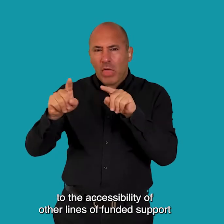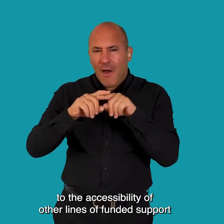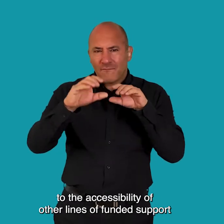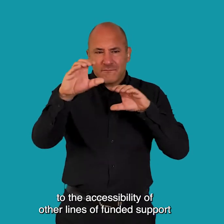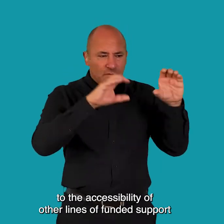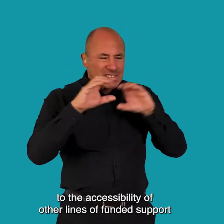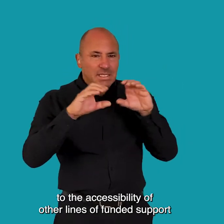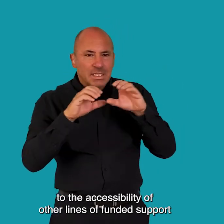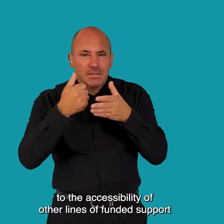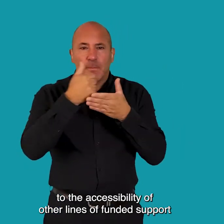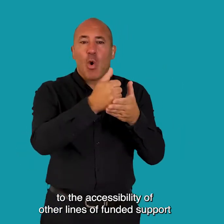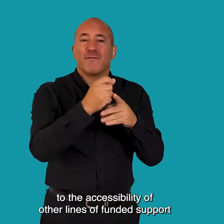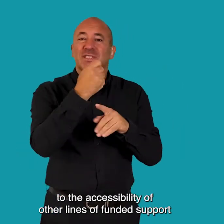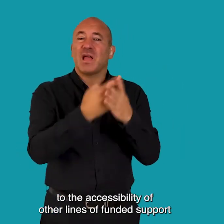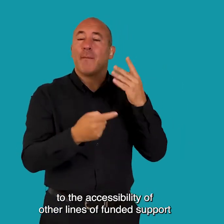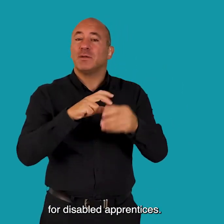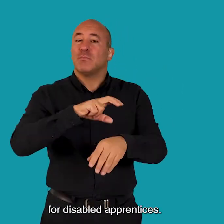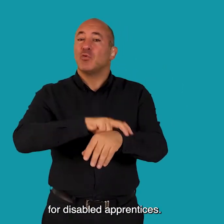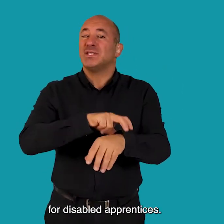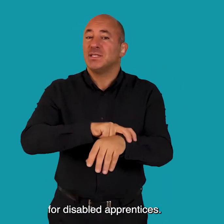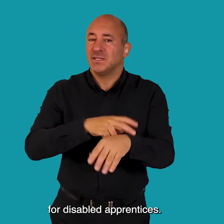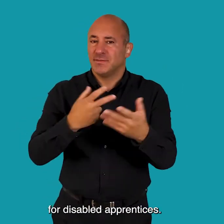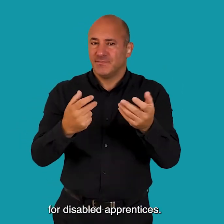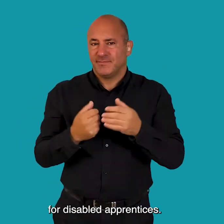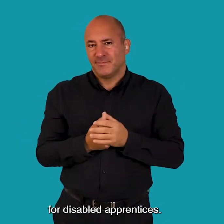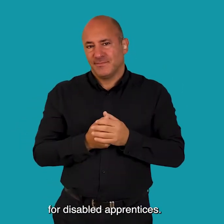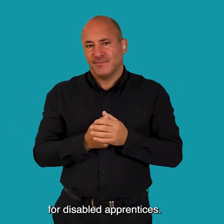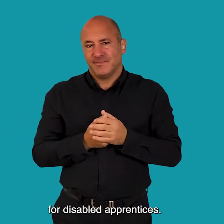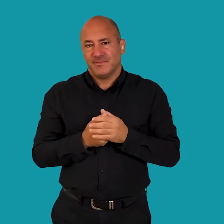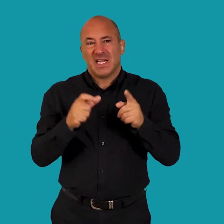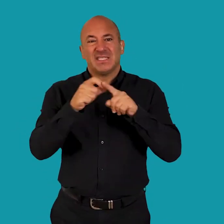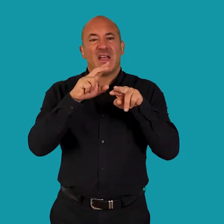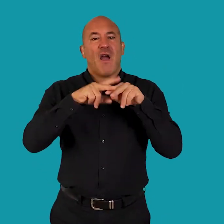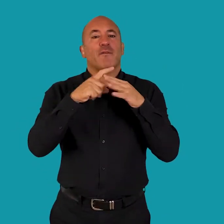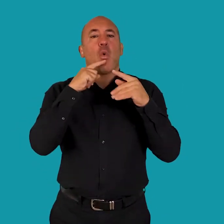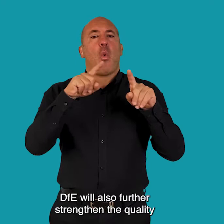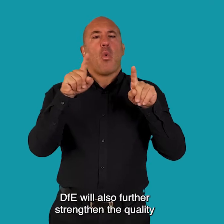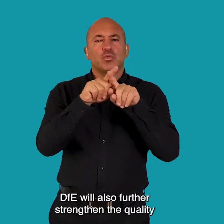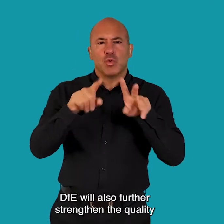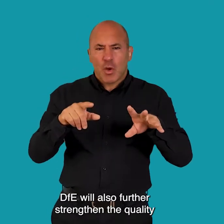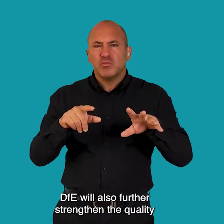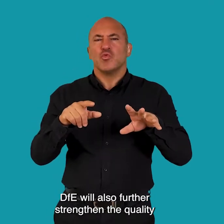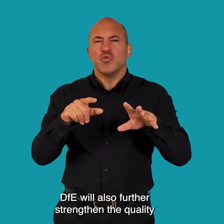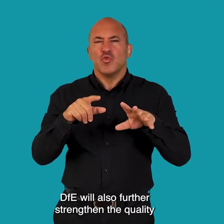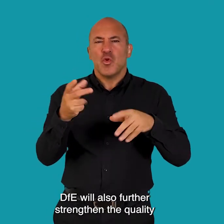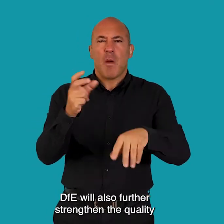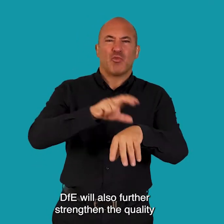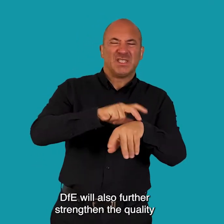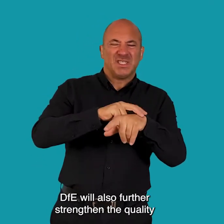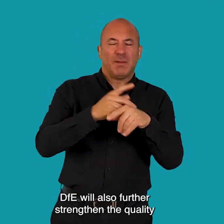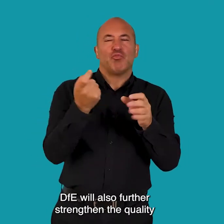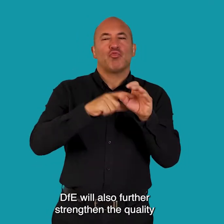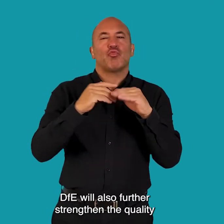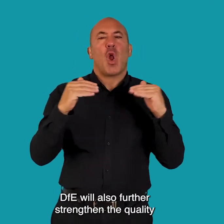of other lines of funded support for disabled apprentices. DFE will also further strengthen the quality